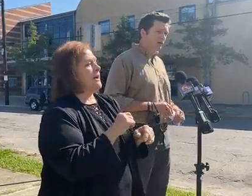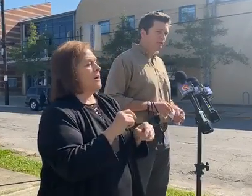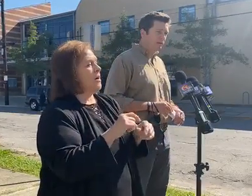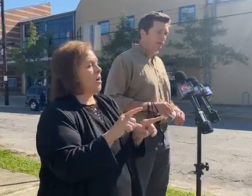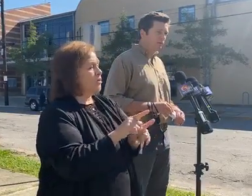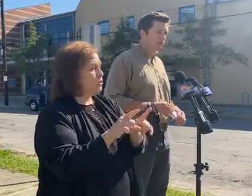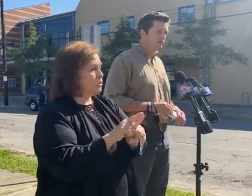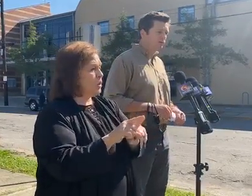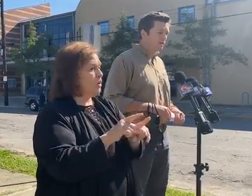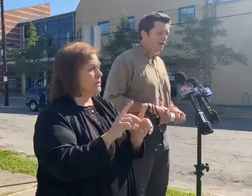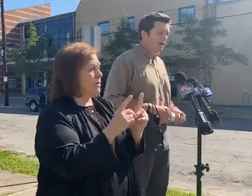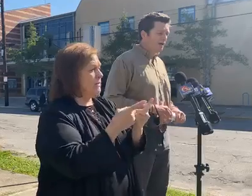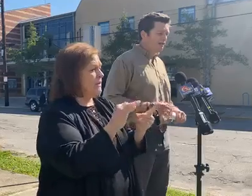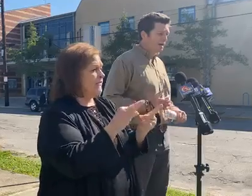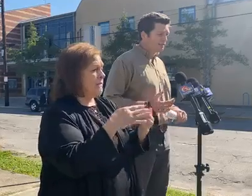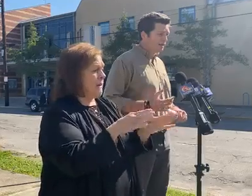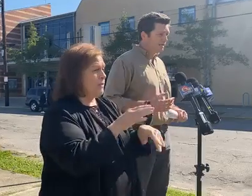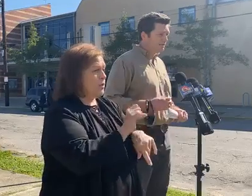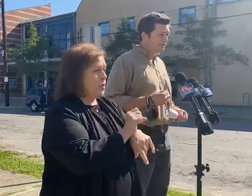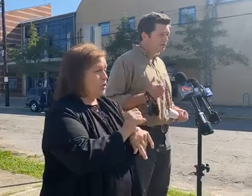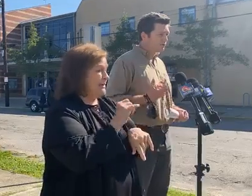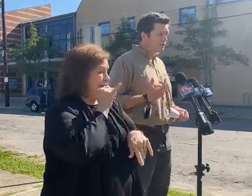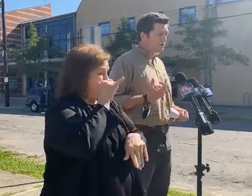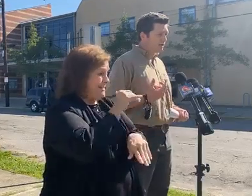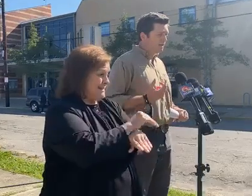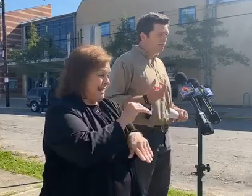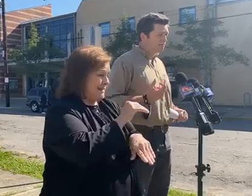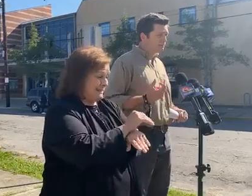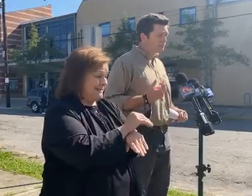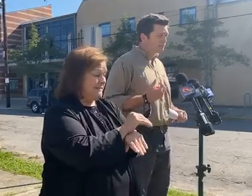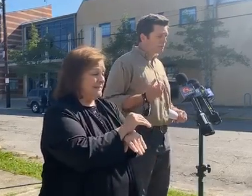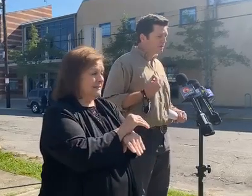the Department of Public Works last night inserted